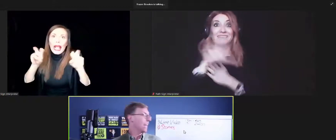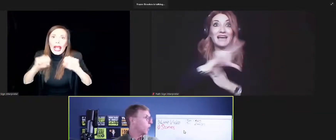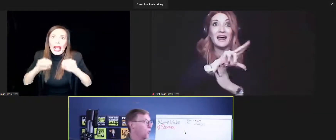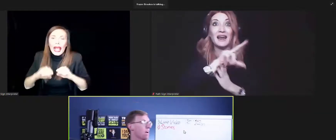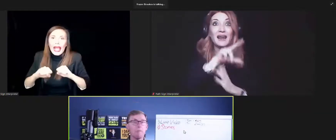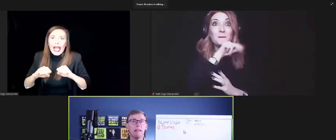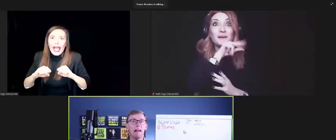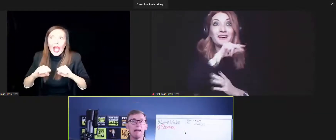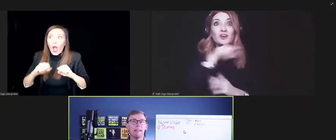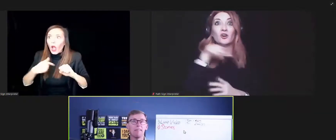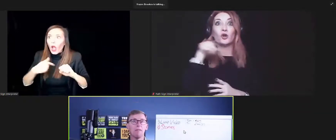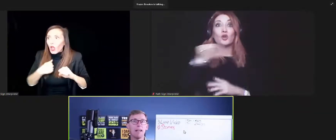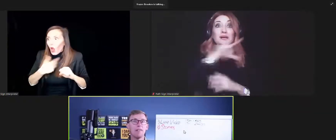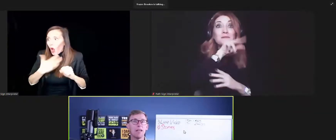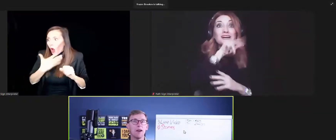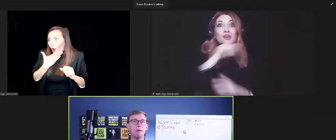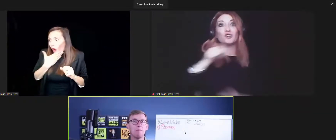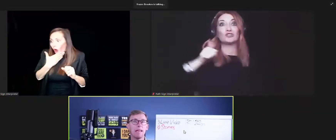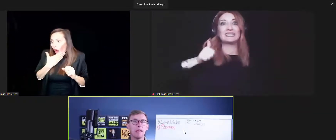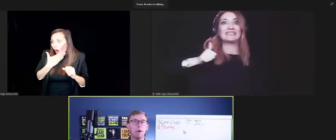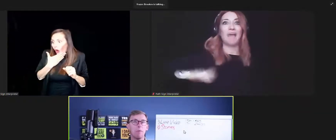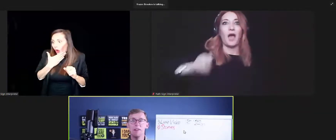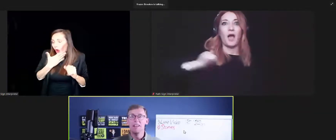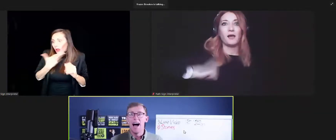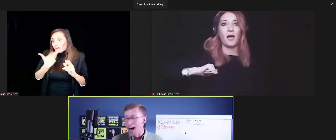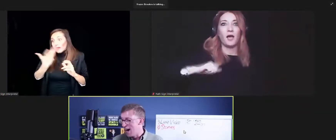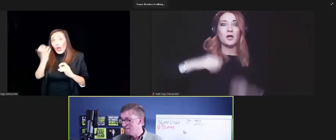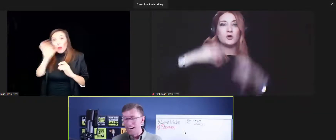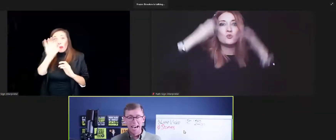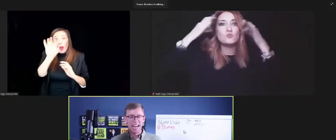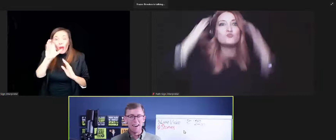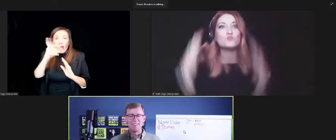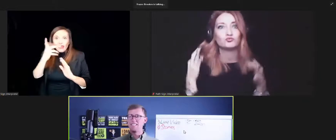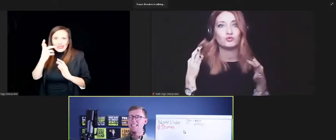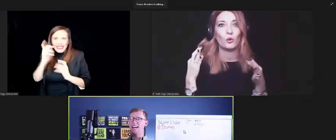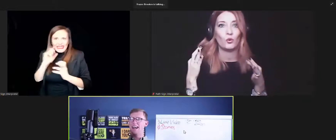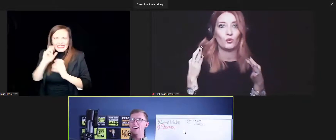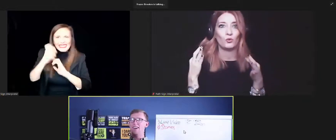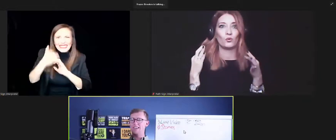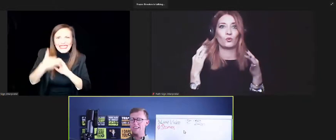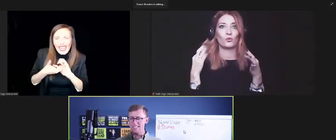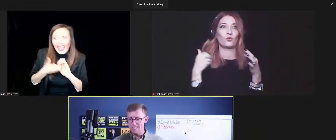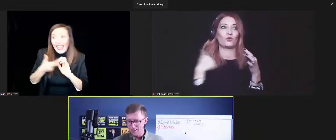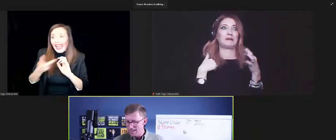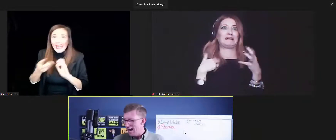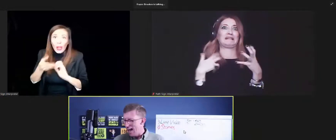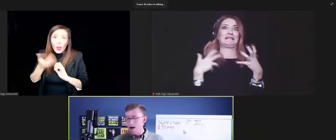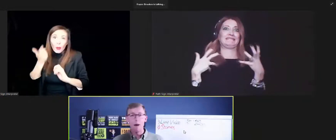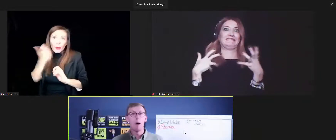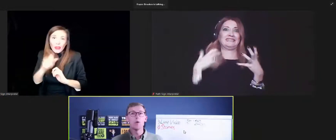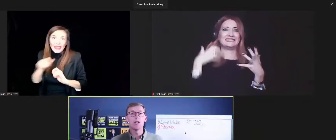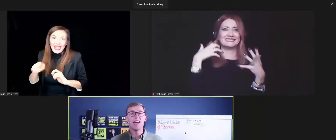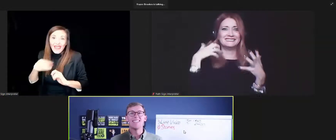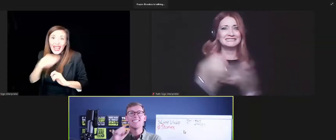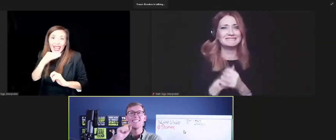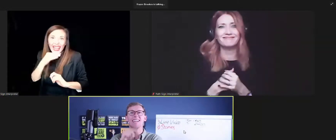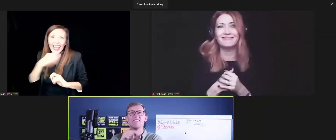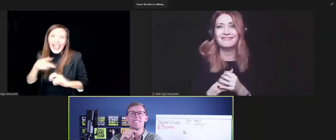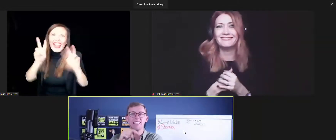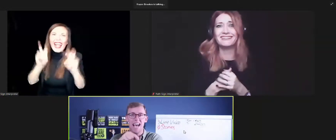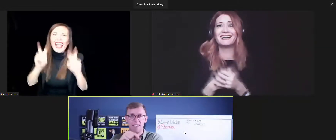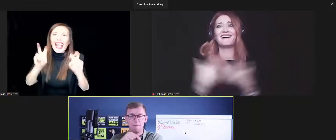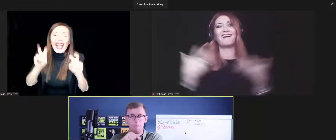he kind of looked at me like, why are you videoing me making a poo? And I was just like, oh, God. I posted it.